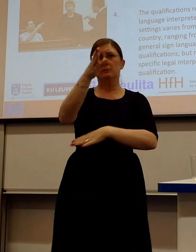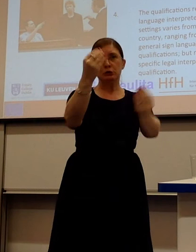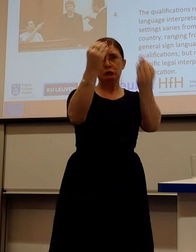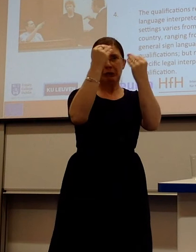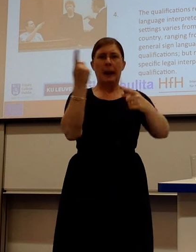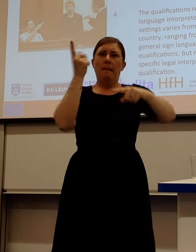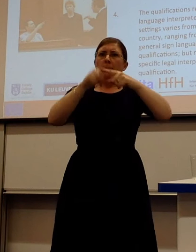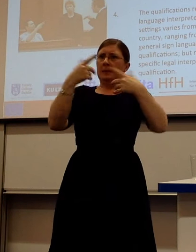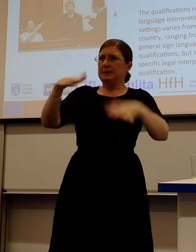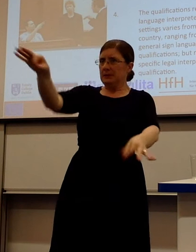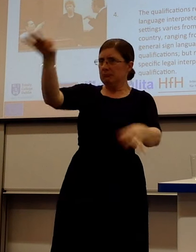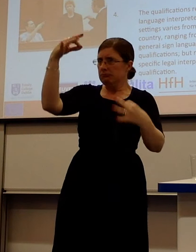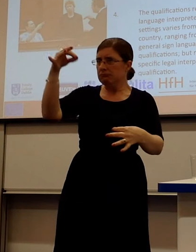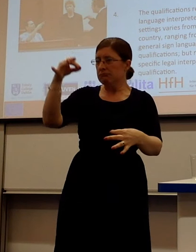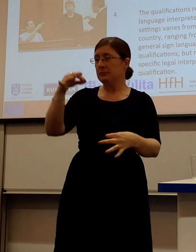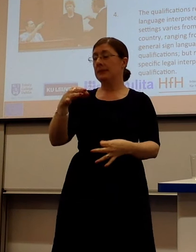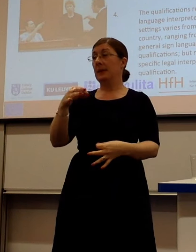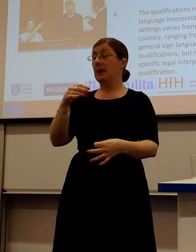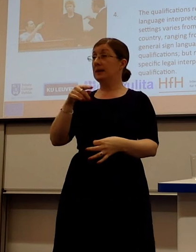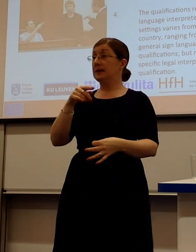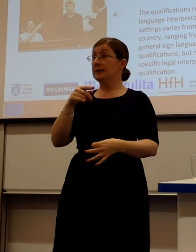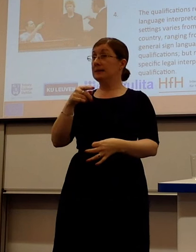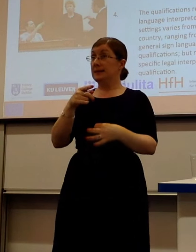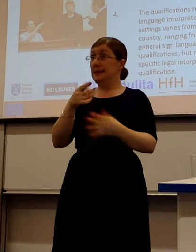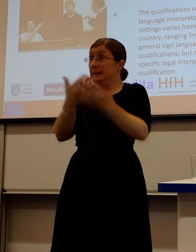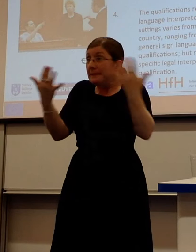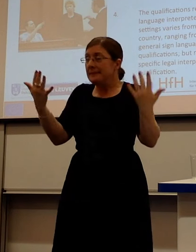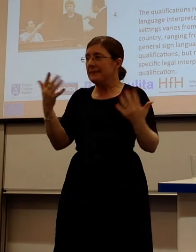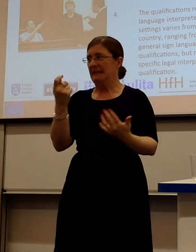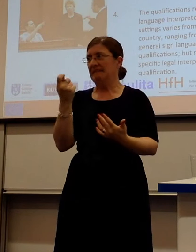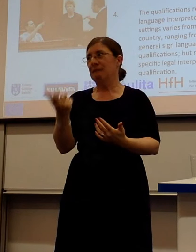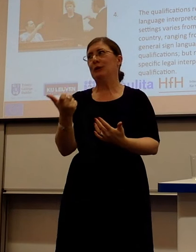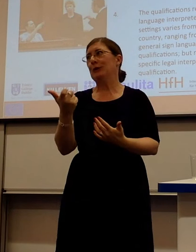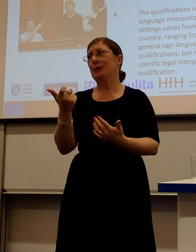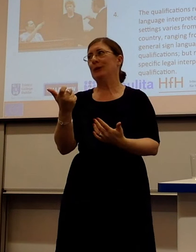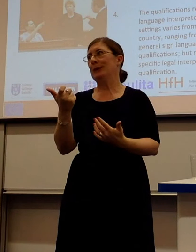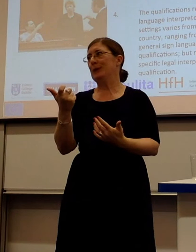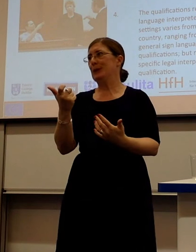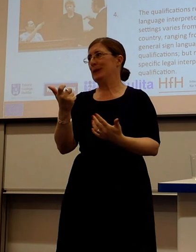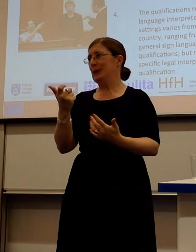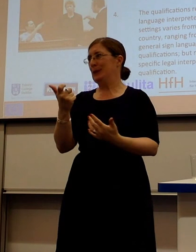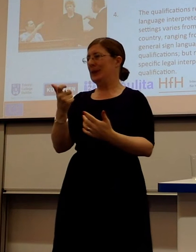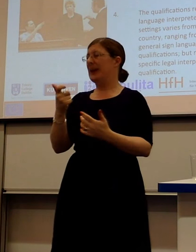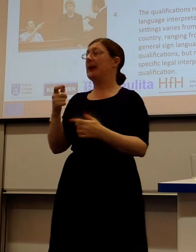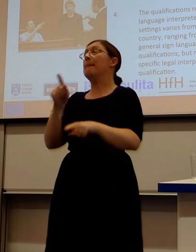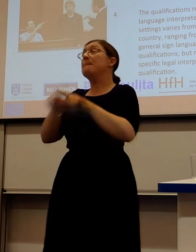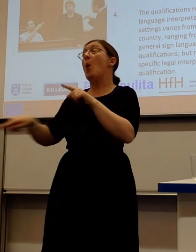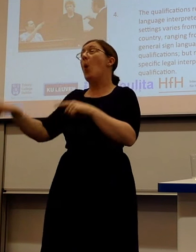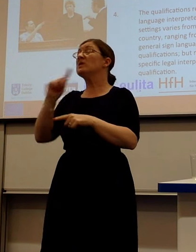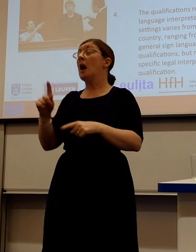certain number of years, they must have specific qualifications, have been to training. Unfortunately, that wasn't many